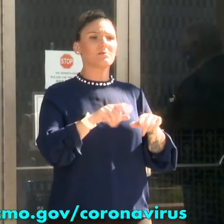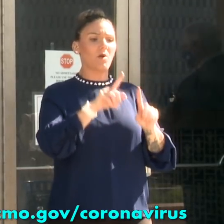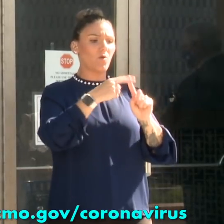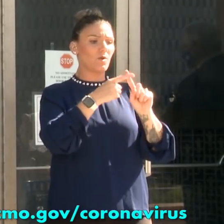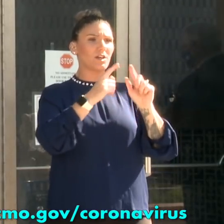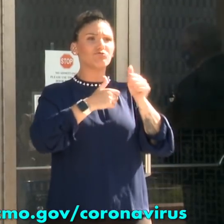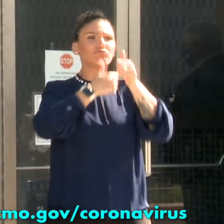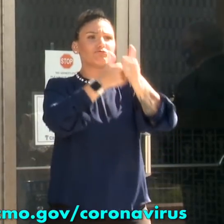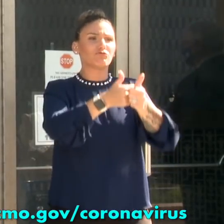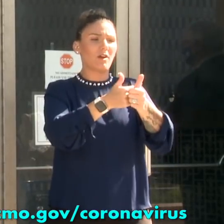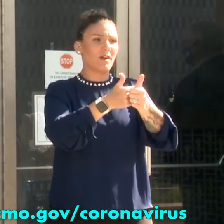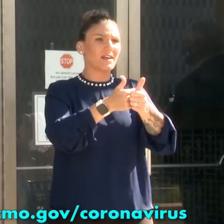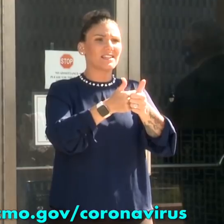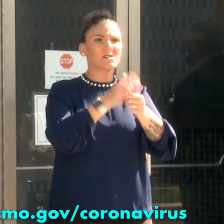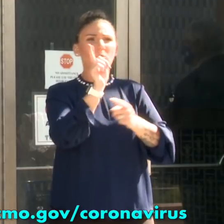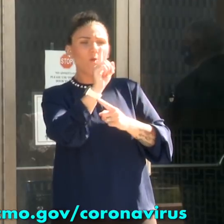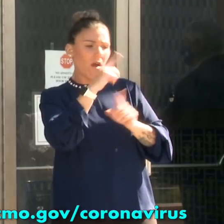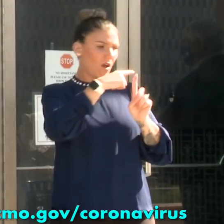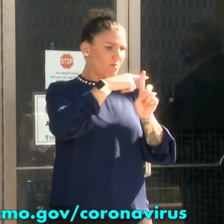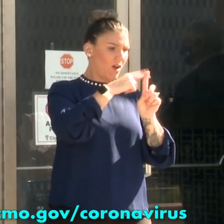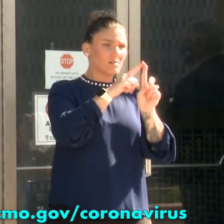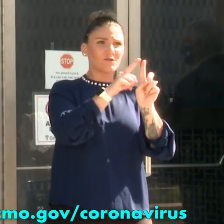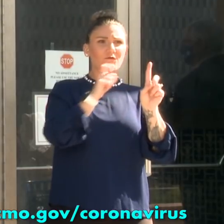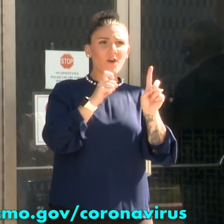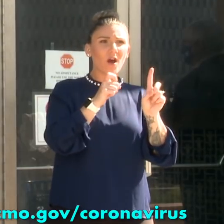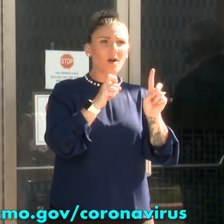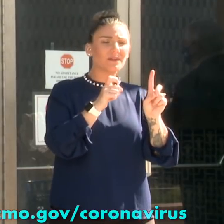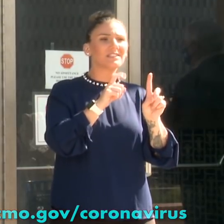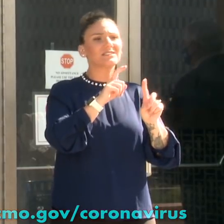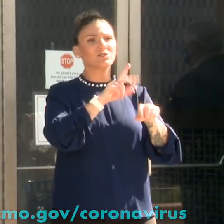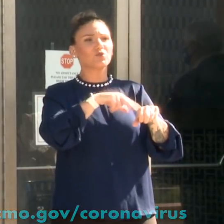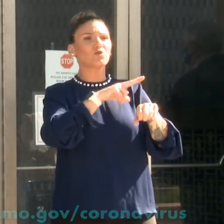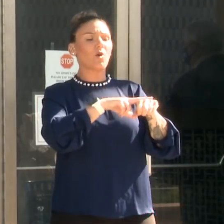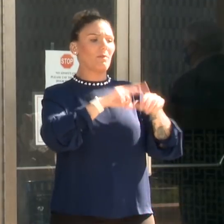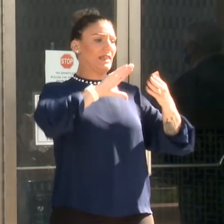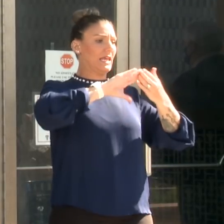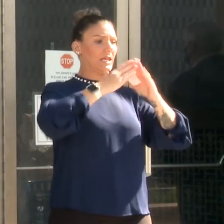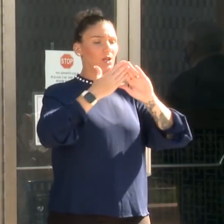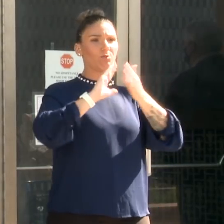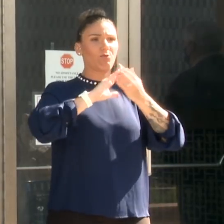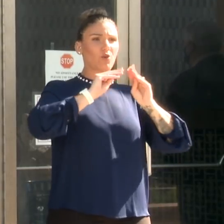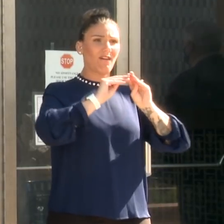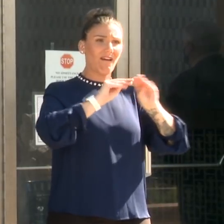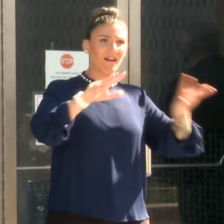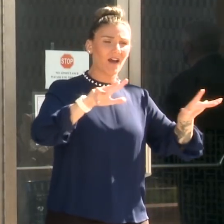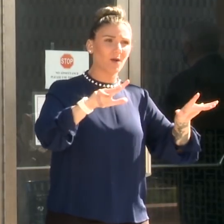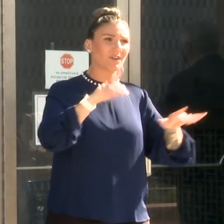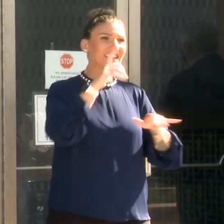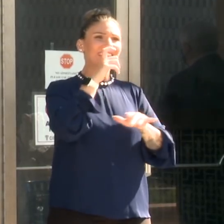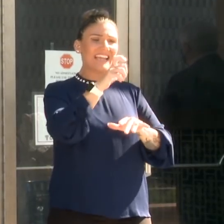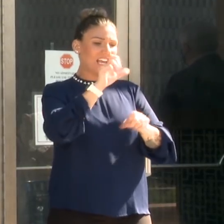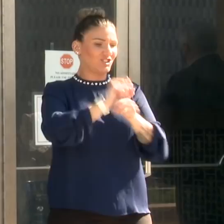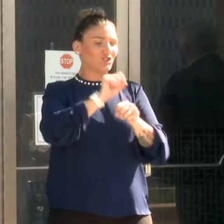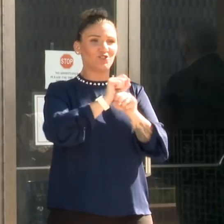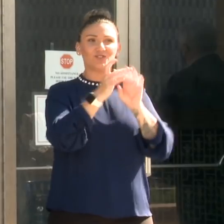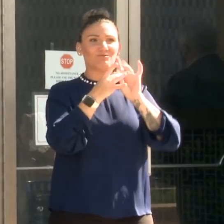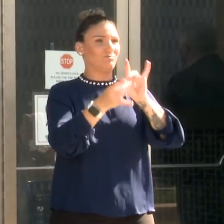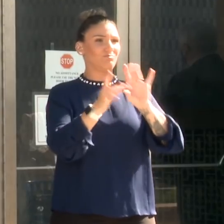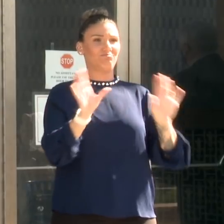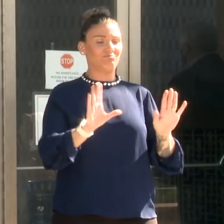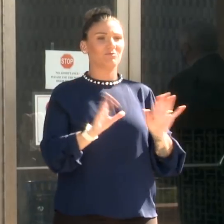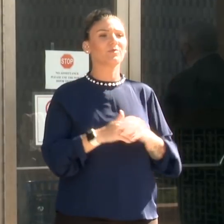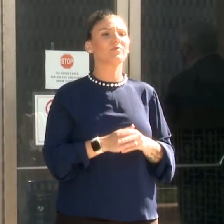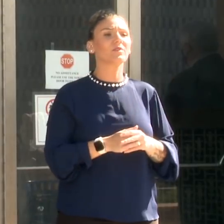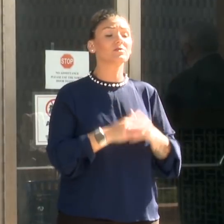traced where these positives have come from, what we found is that has been usually community outbreaks and not job related. So what